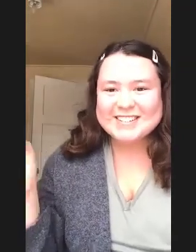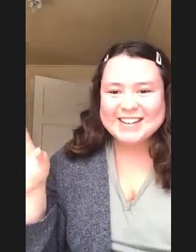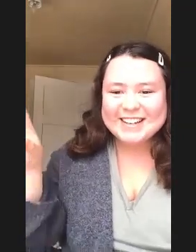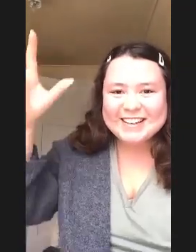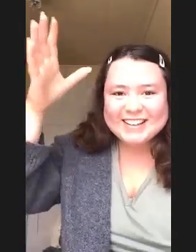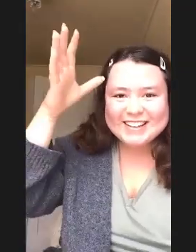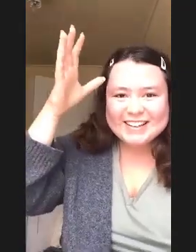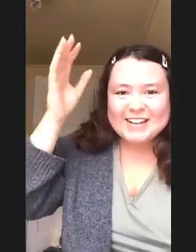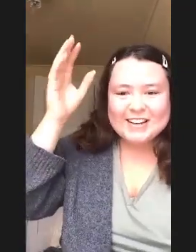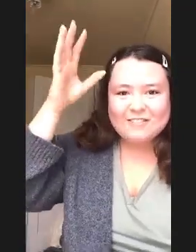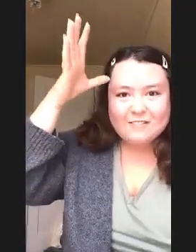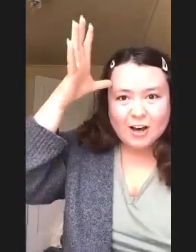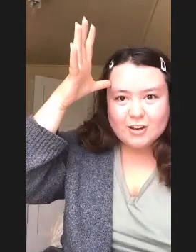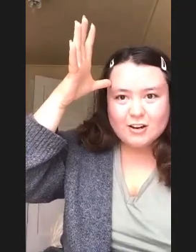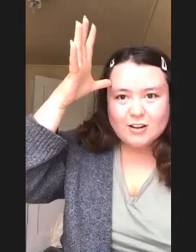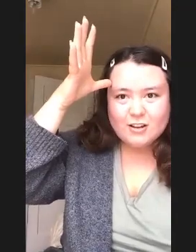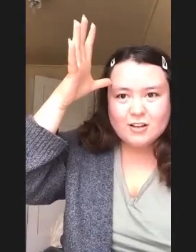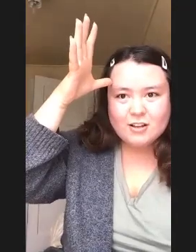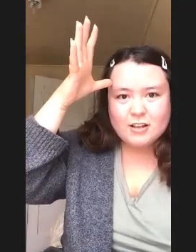like father